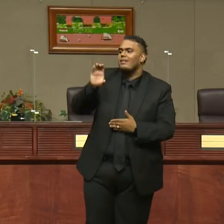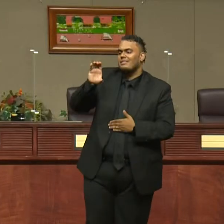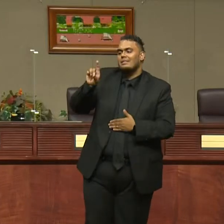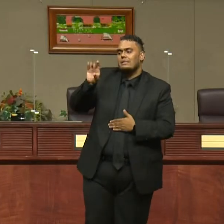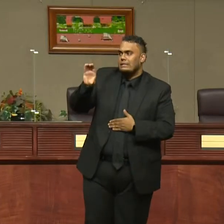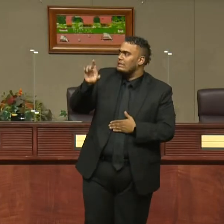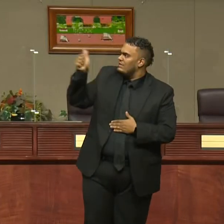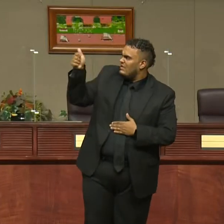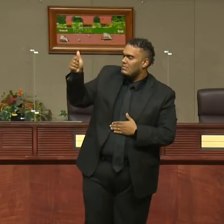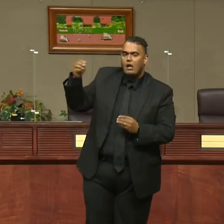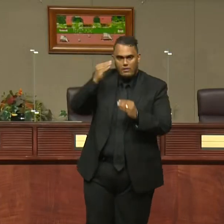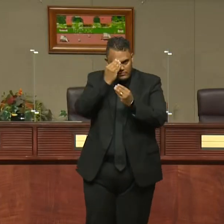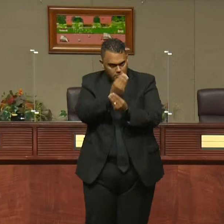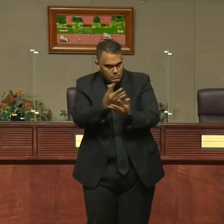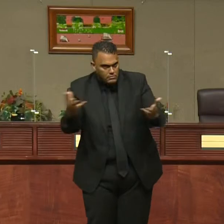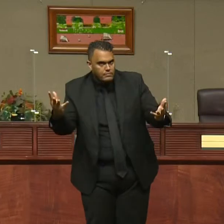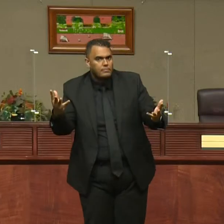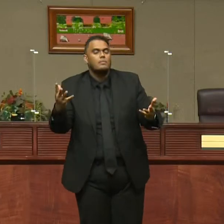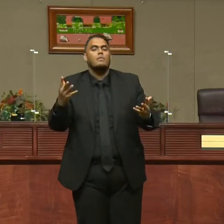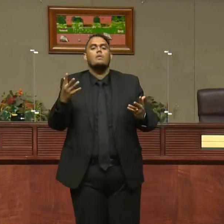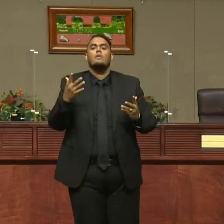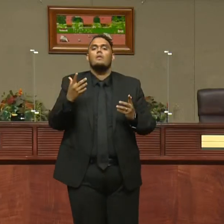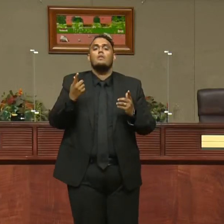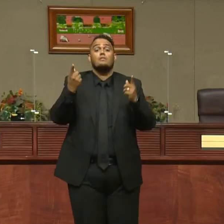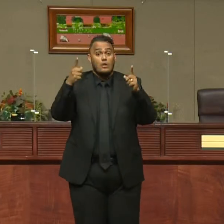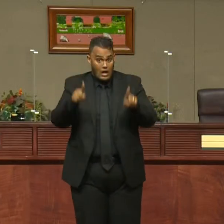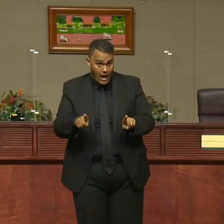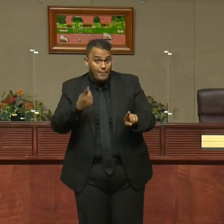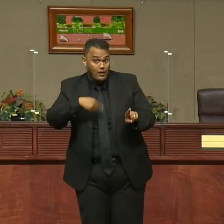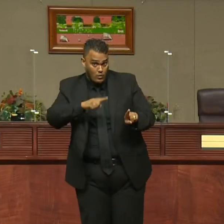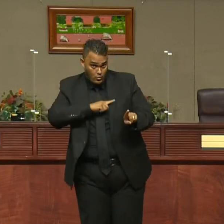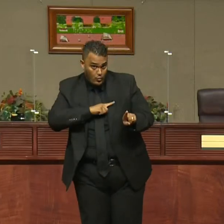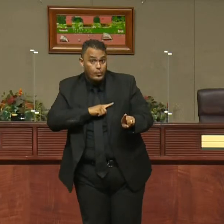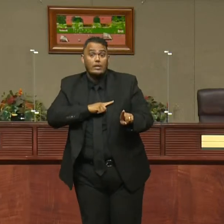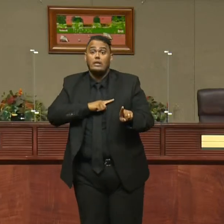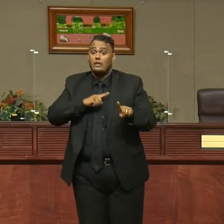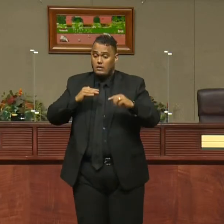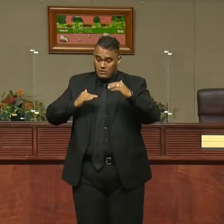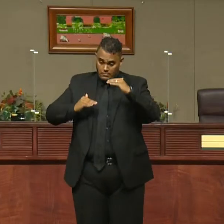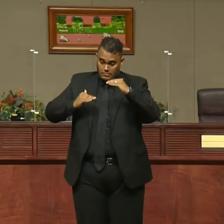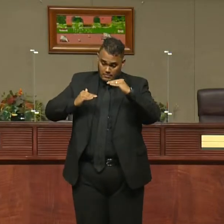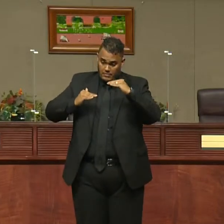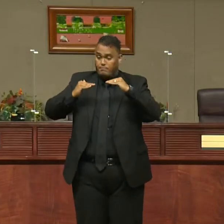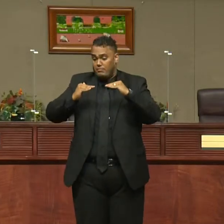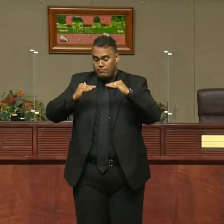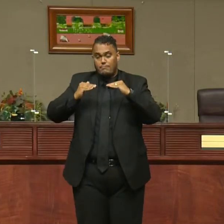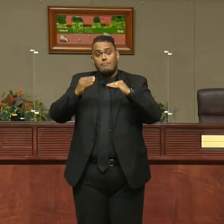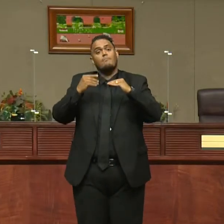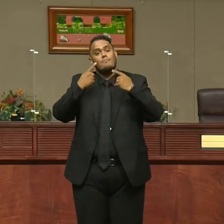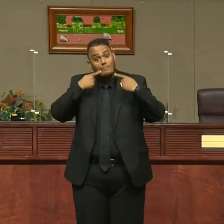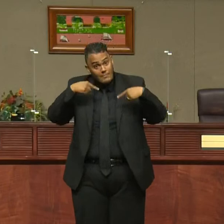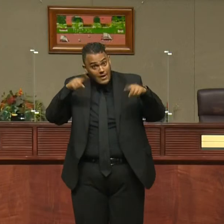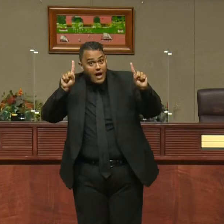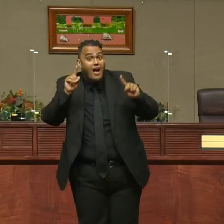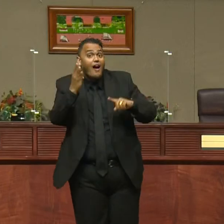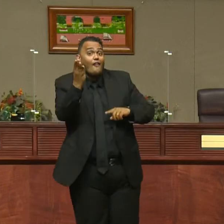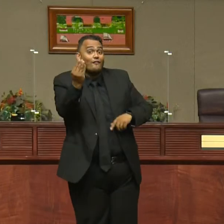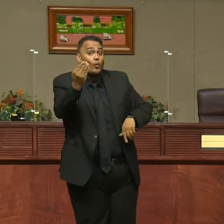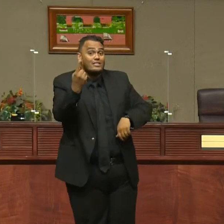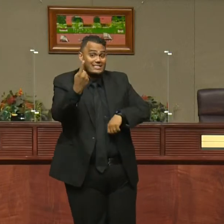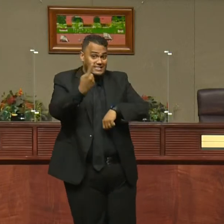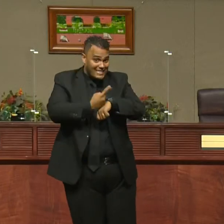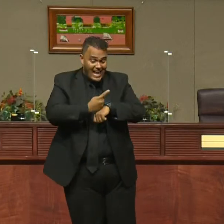So by the time we hit the pinnacle of having 14 consecutive days of positivity rates